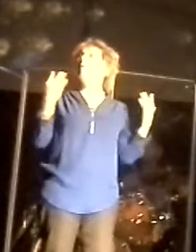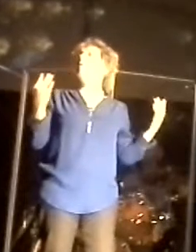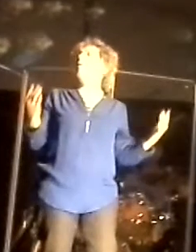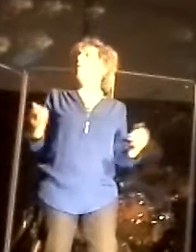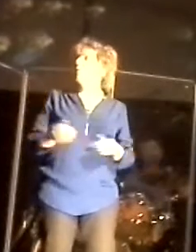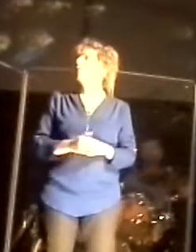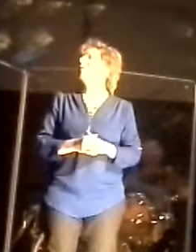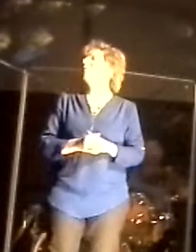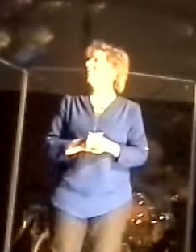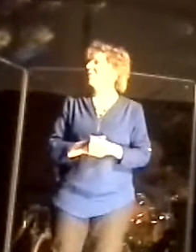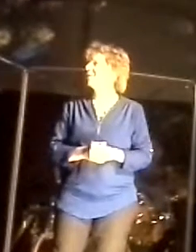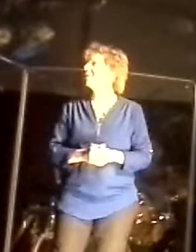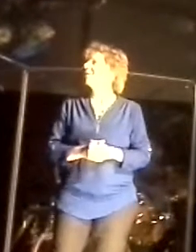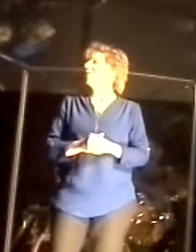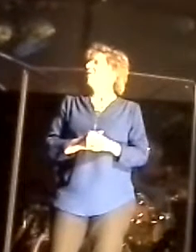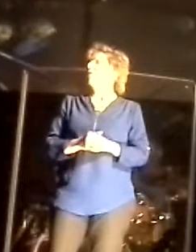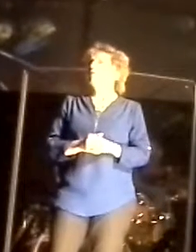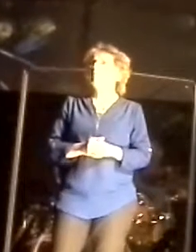living